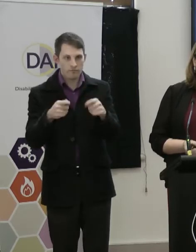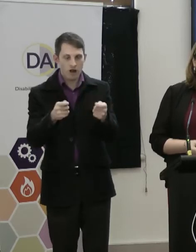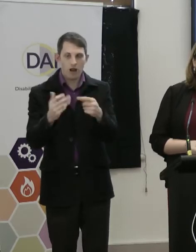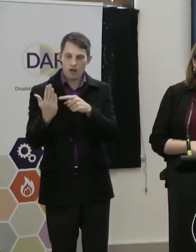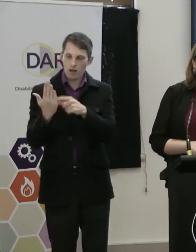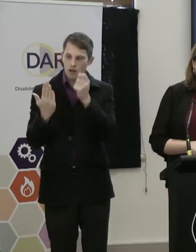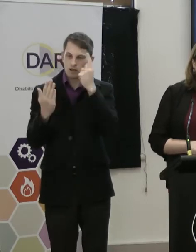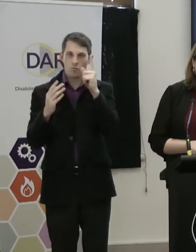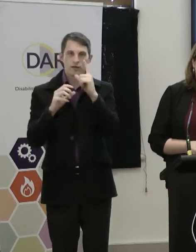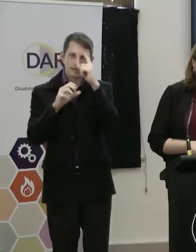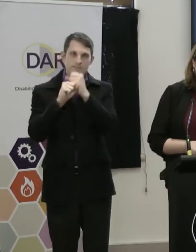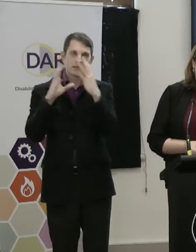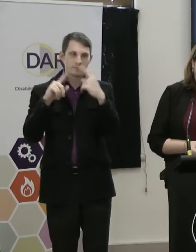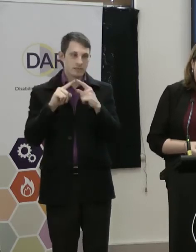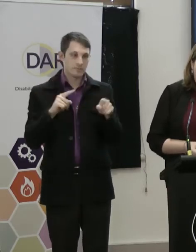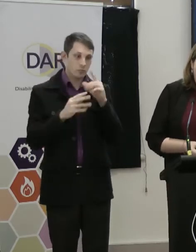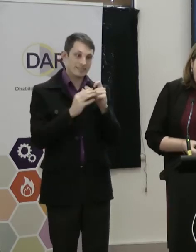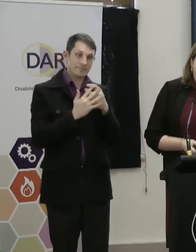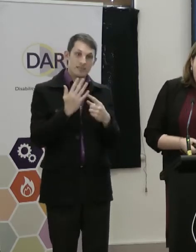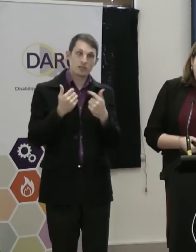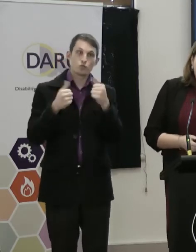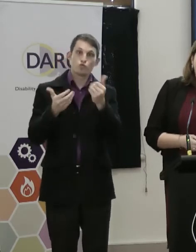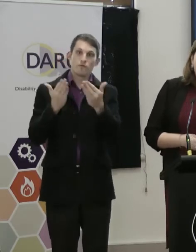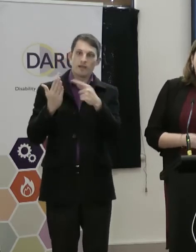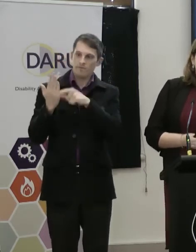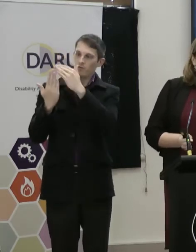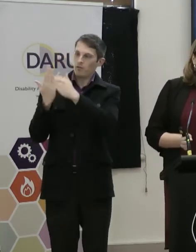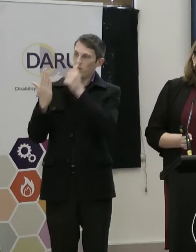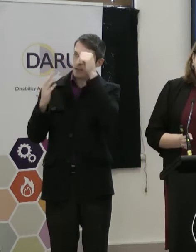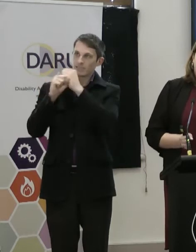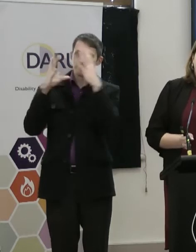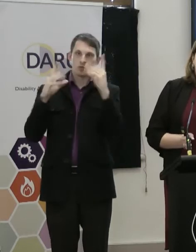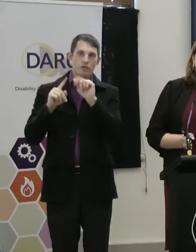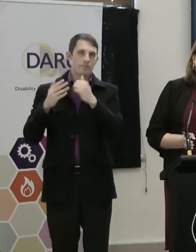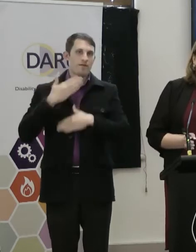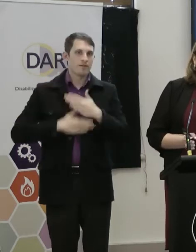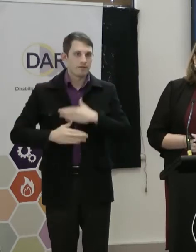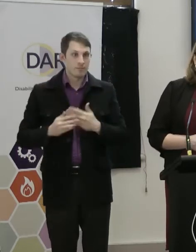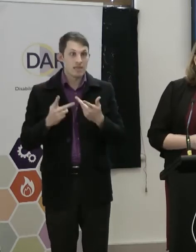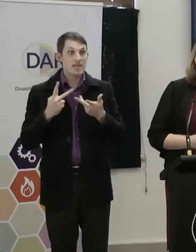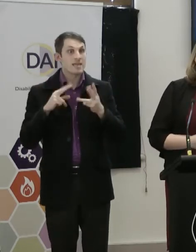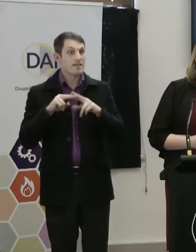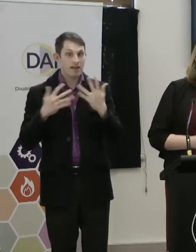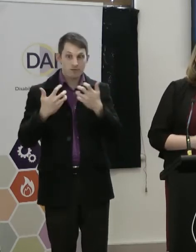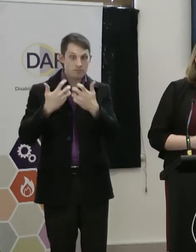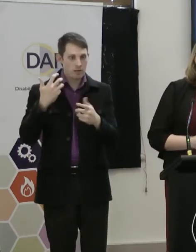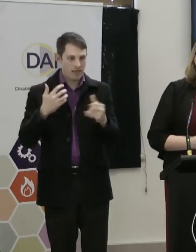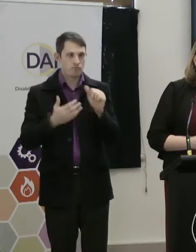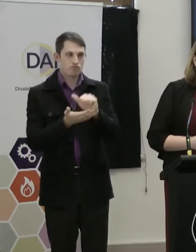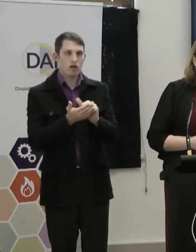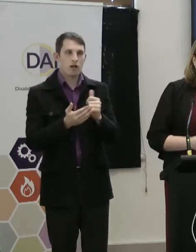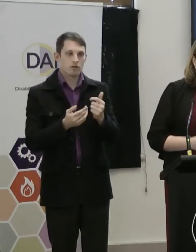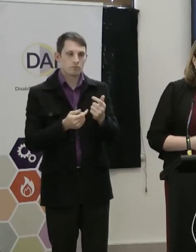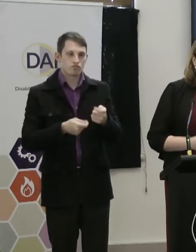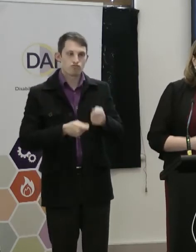what people with disability can expect. So anybody can raise a complaint with us in relation to any concerns that they have